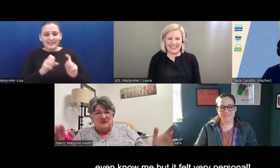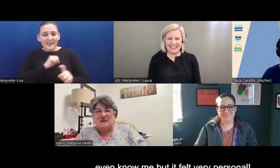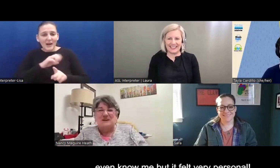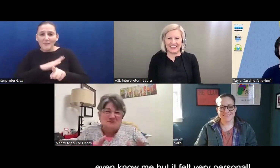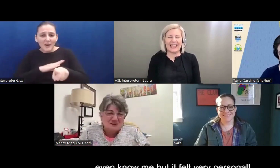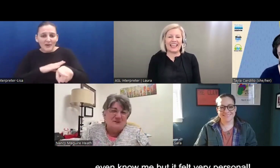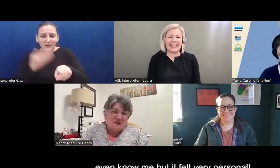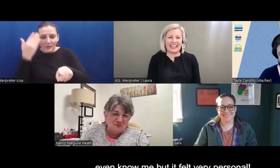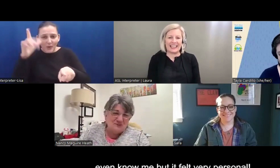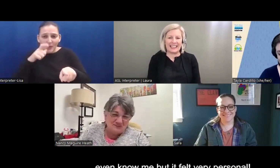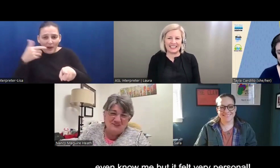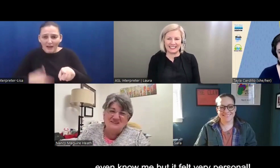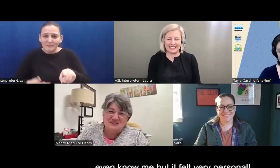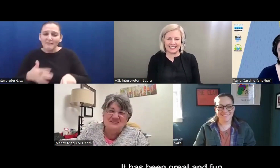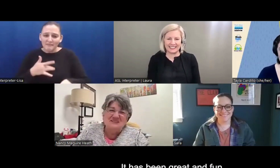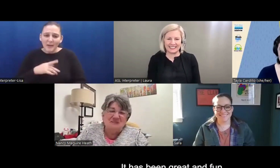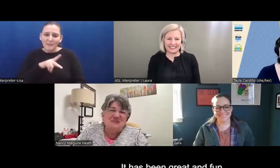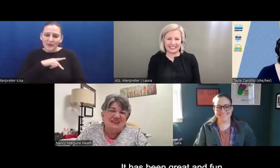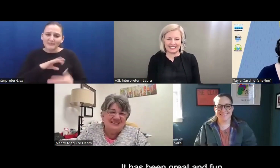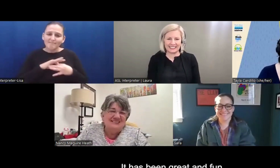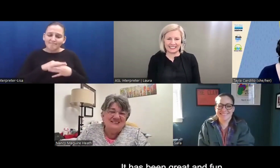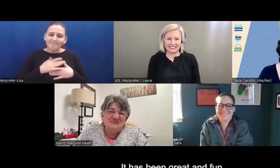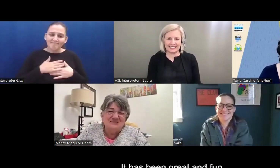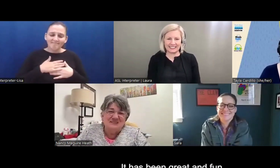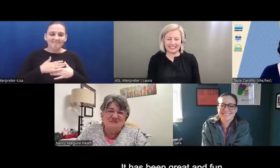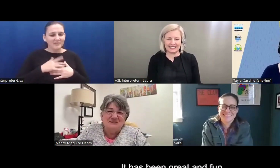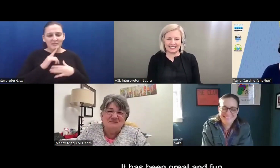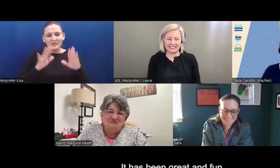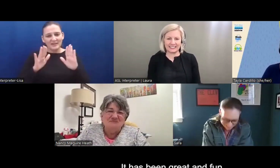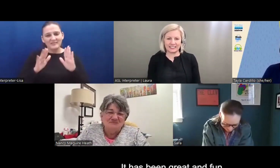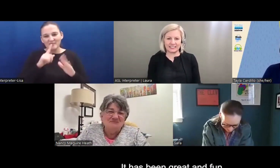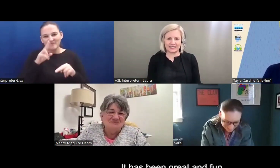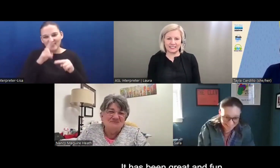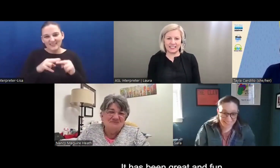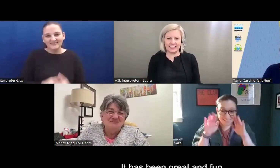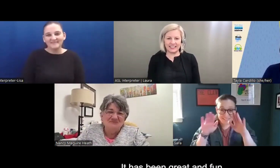know me, but it felt very personal. So it's been great. It's been really fun.